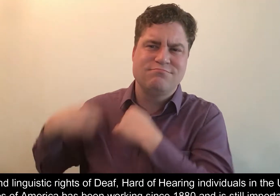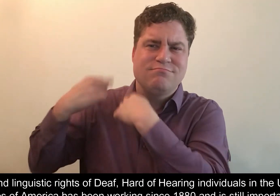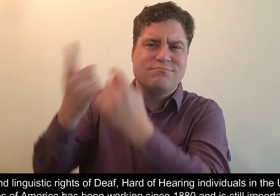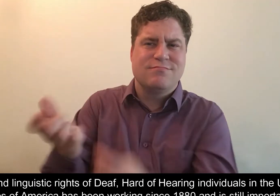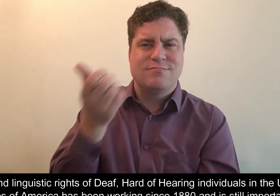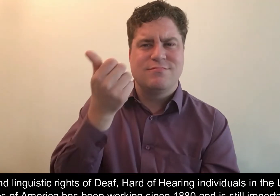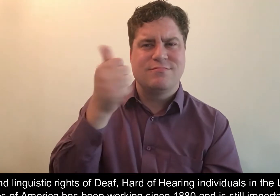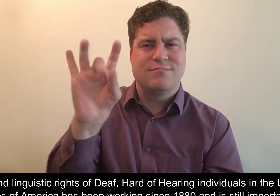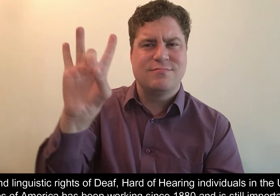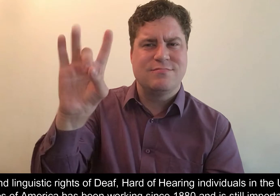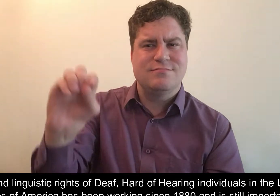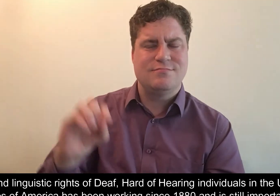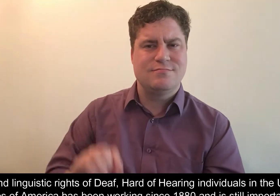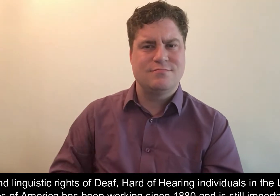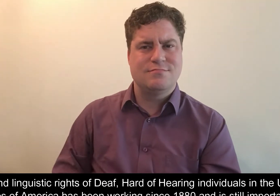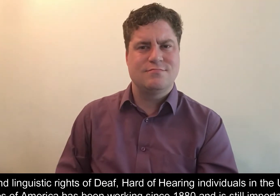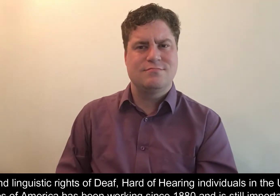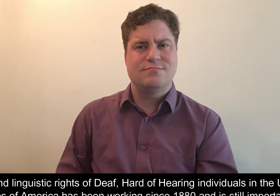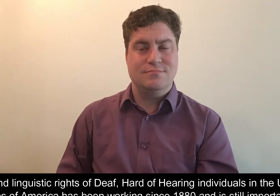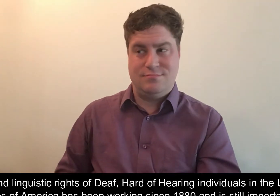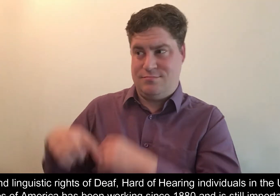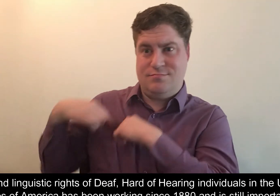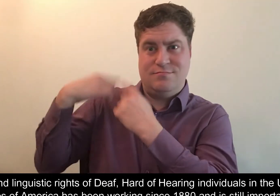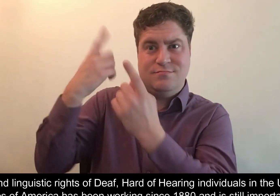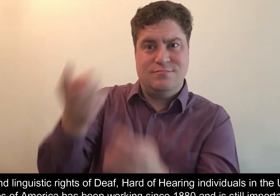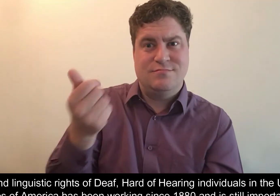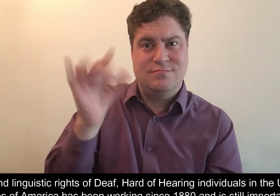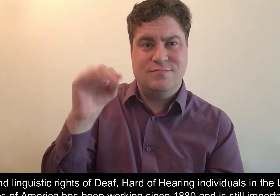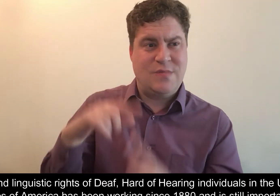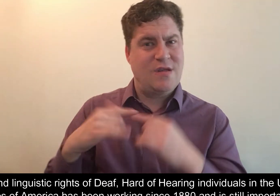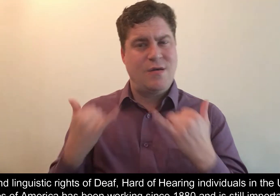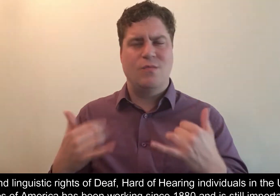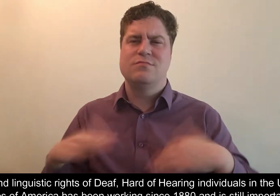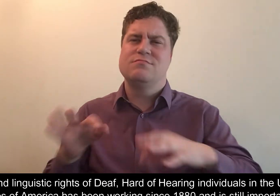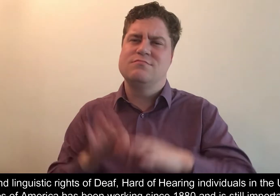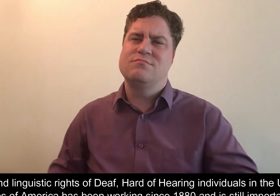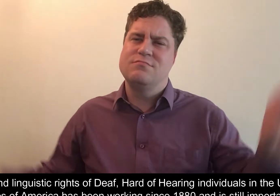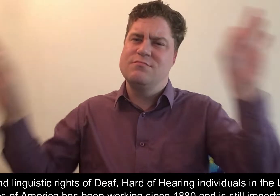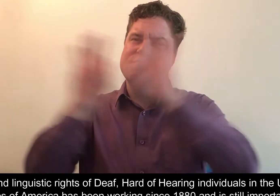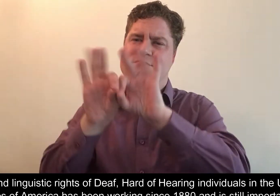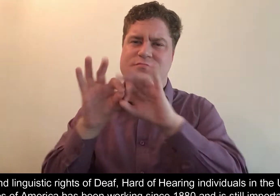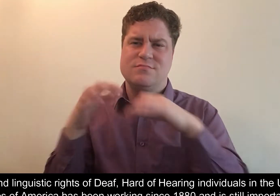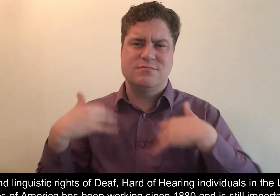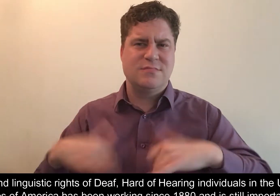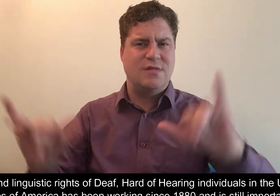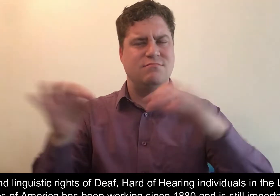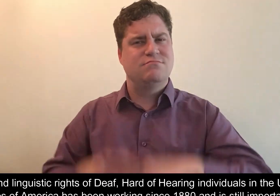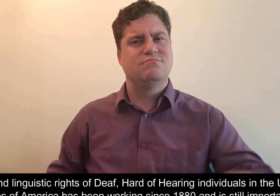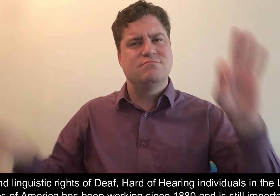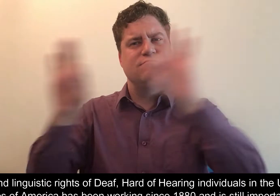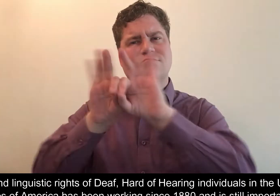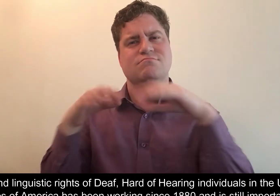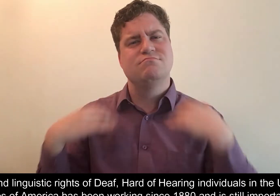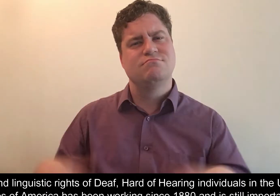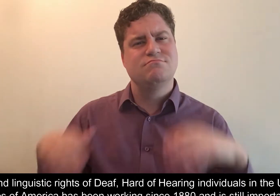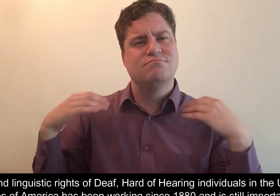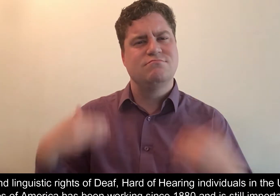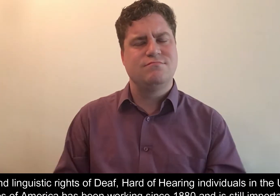America. They've been around since 1880, and they're so vital